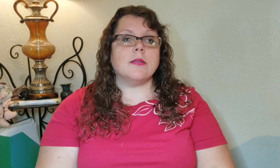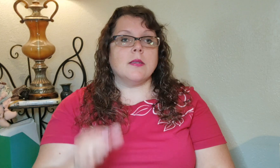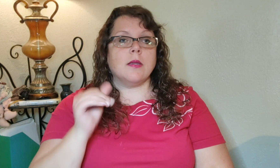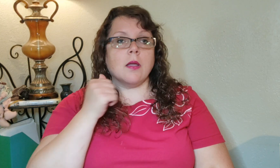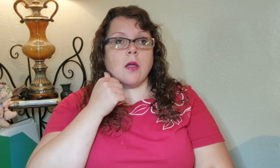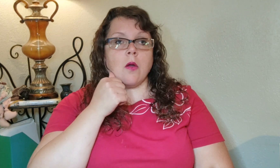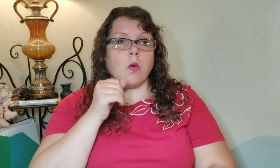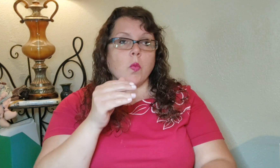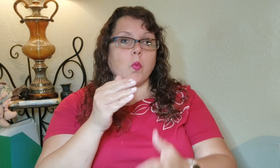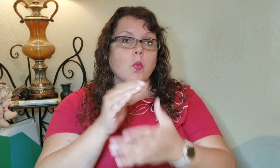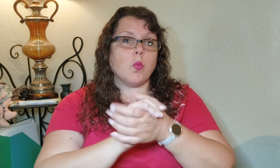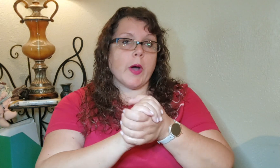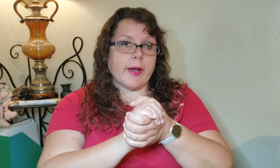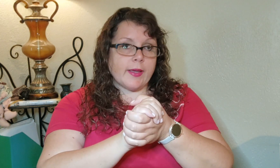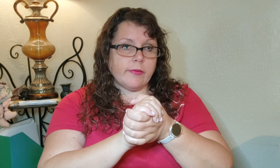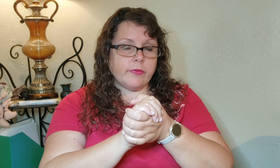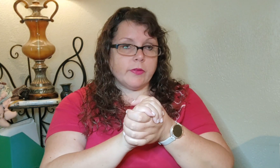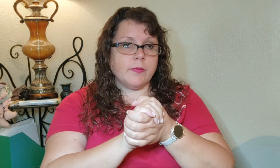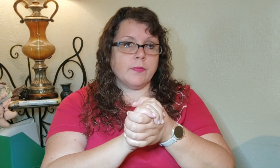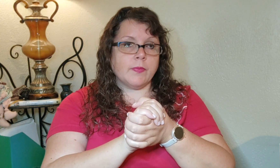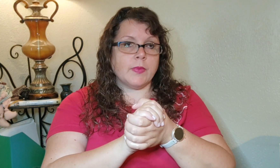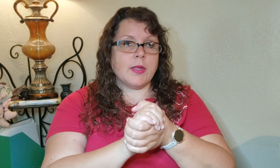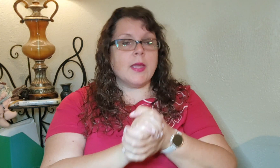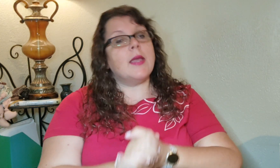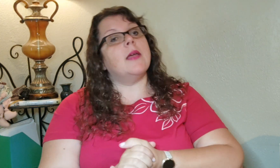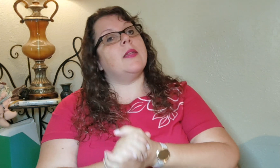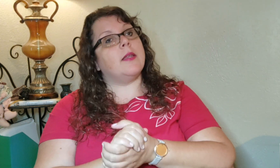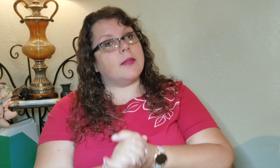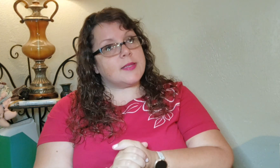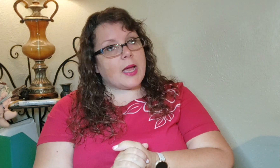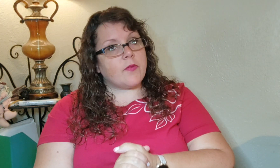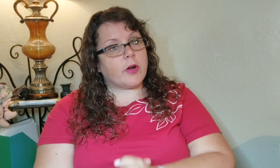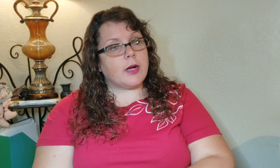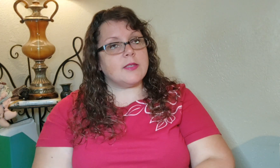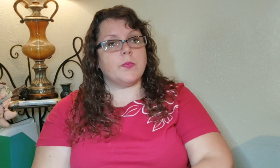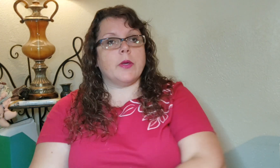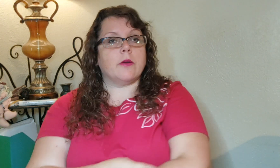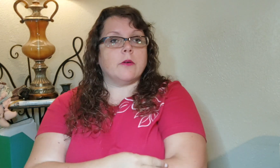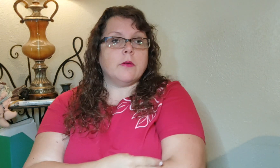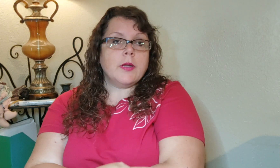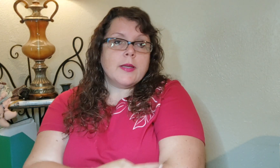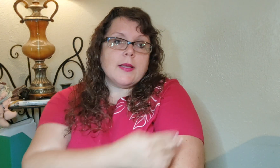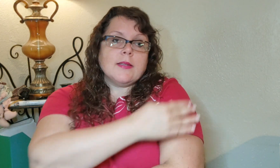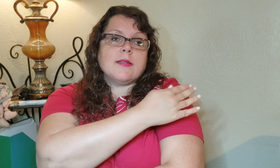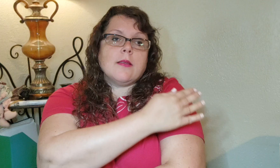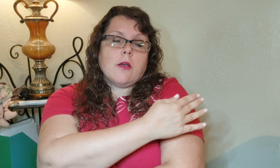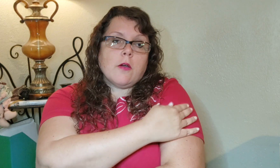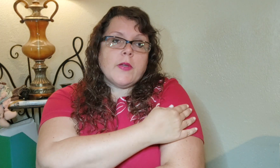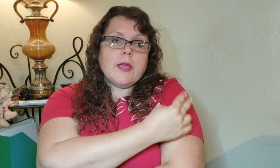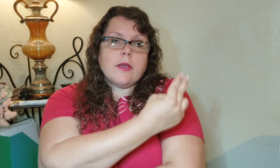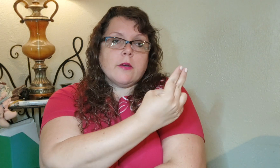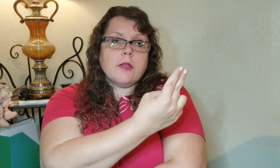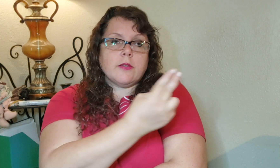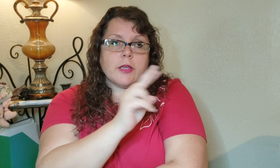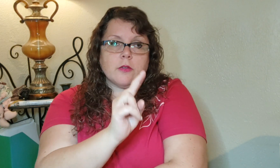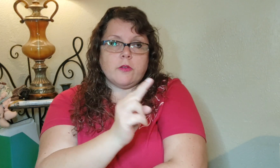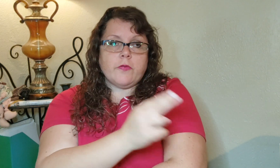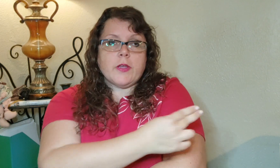it's wife, and then the sign for hospital is over here, and you take your 2